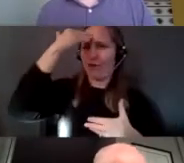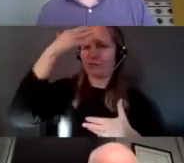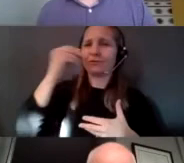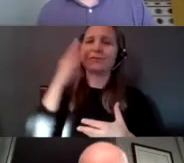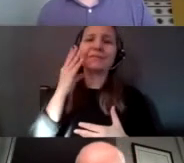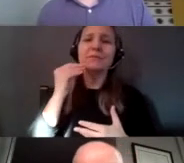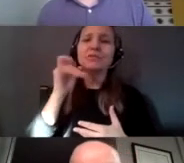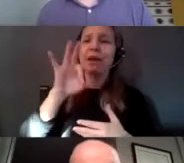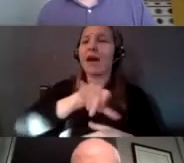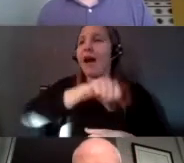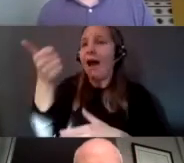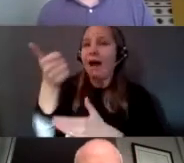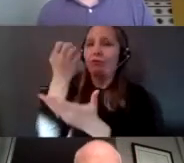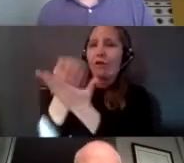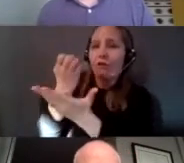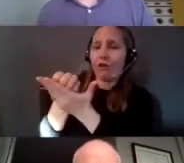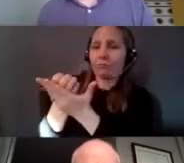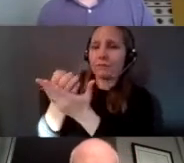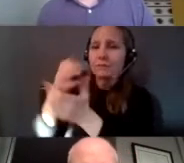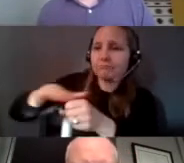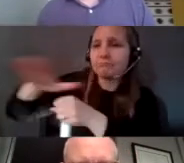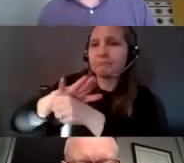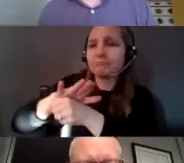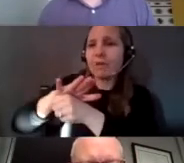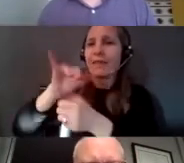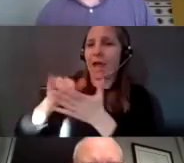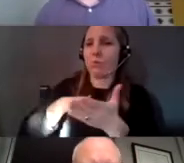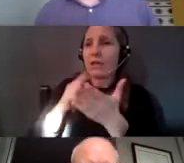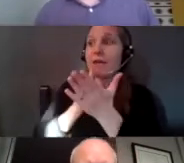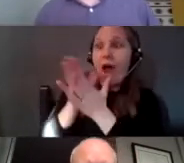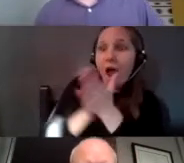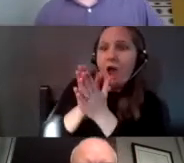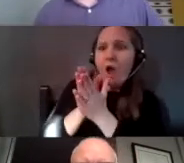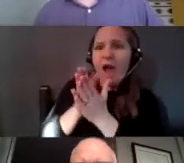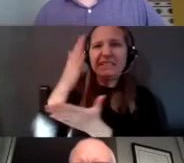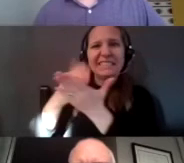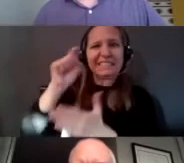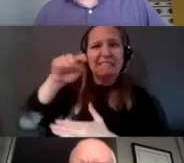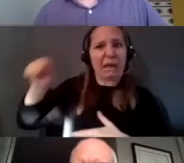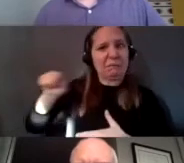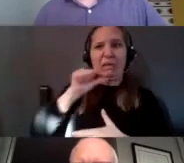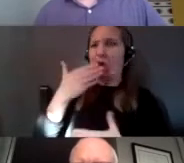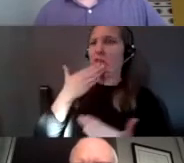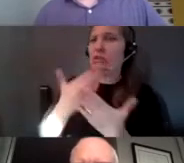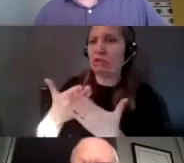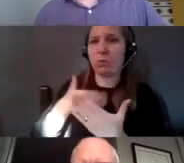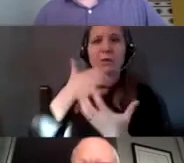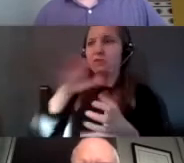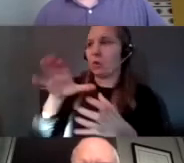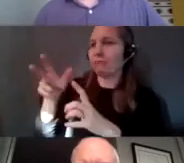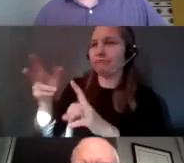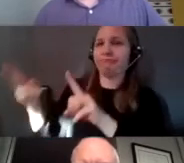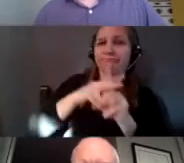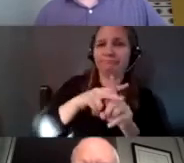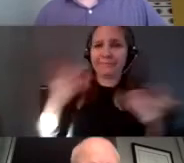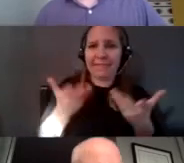that we might want and also potential urban economies that we might not want. And it's a great pleasure to